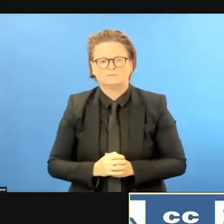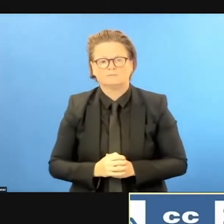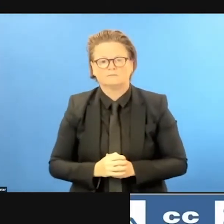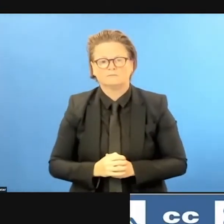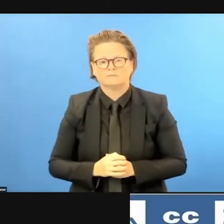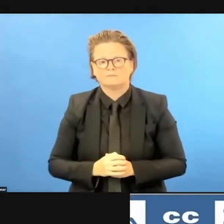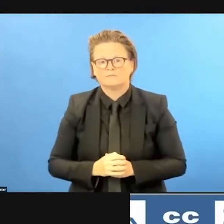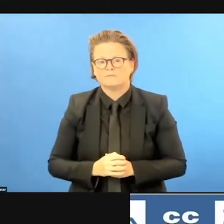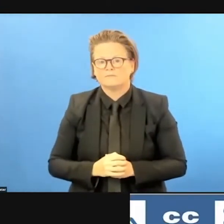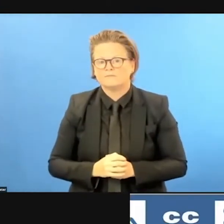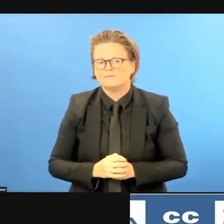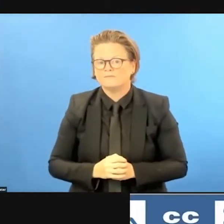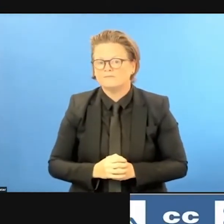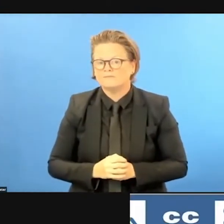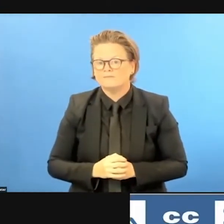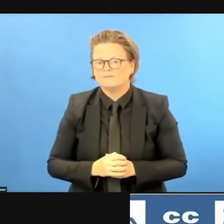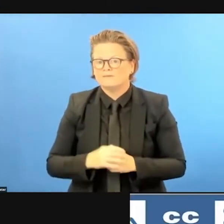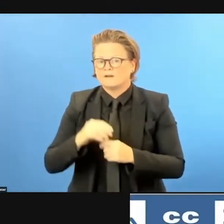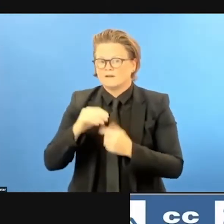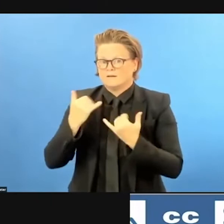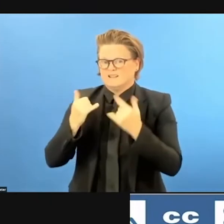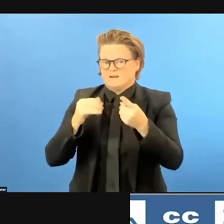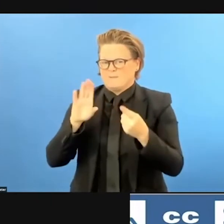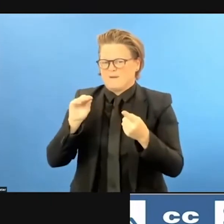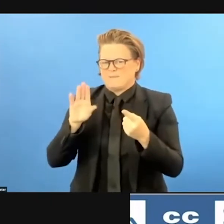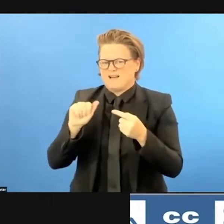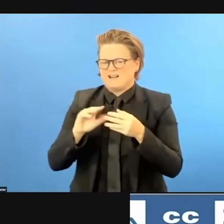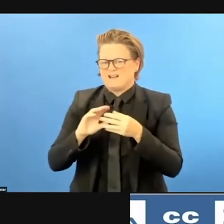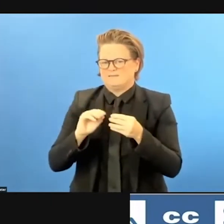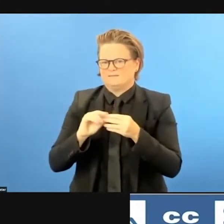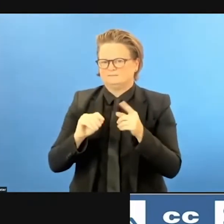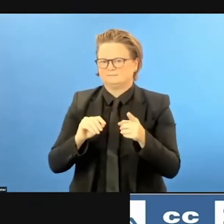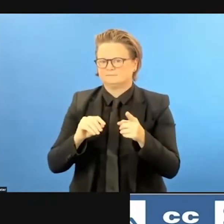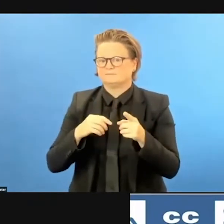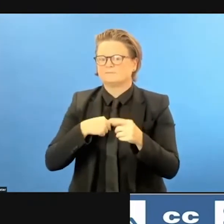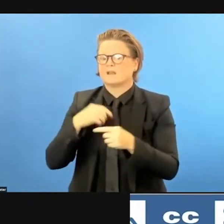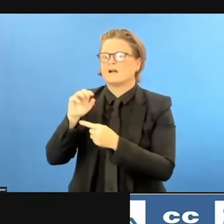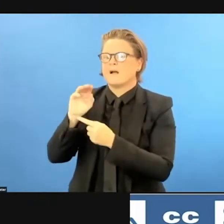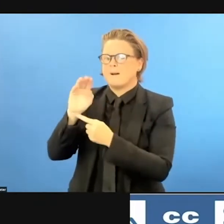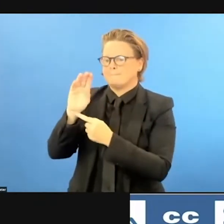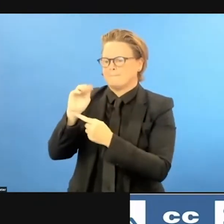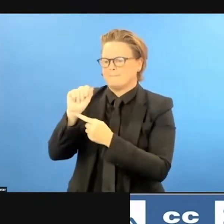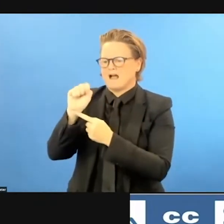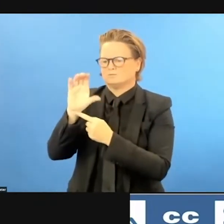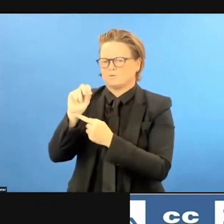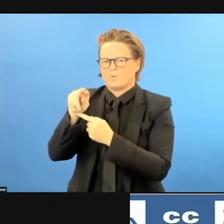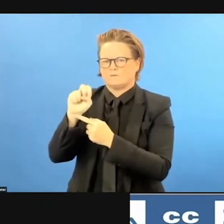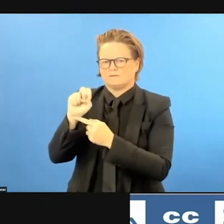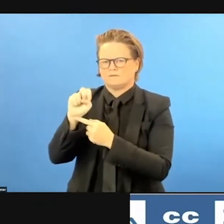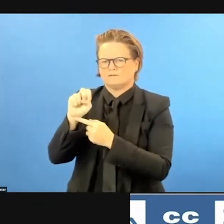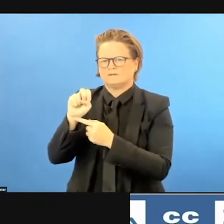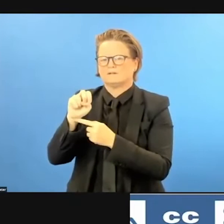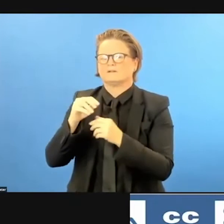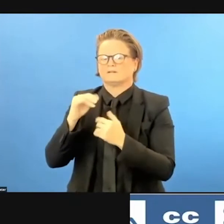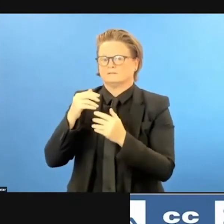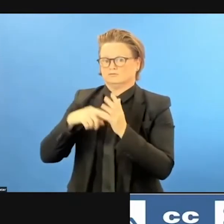So Moscone has, it uses My Turn, which is a state-run system, and it has eligibility